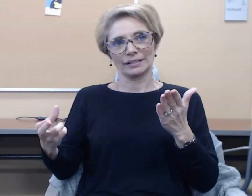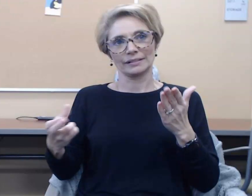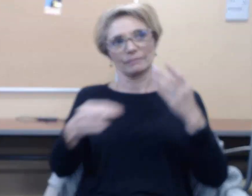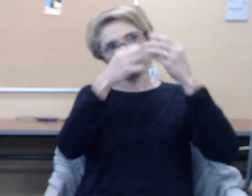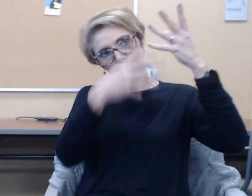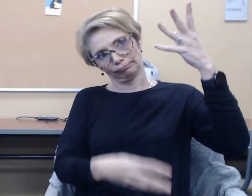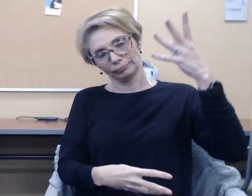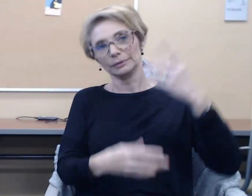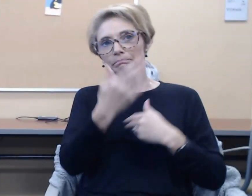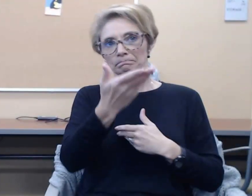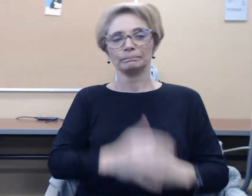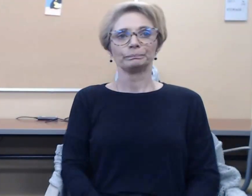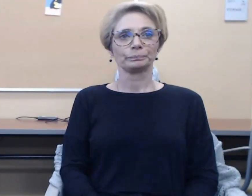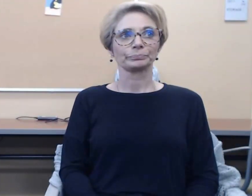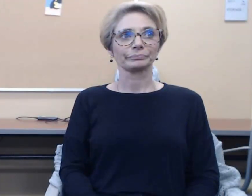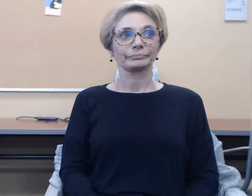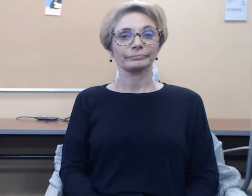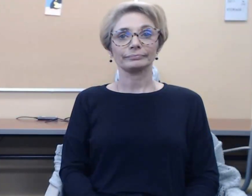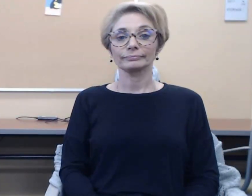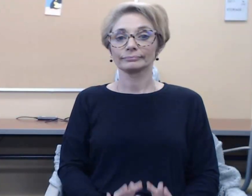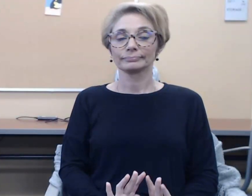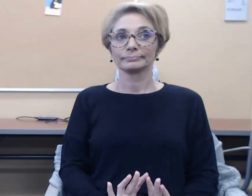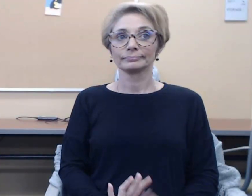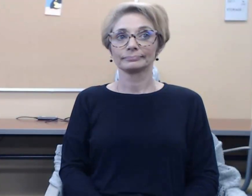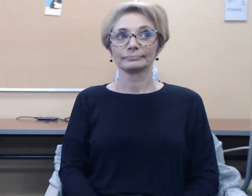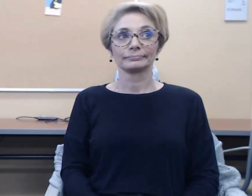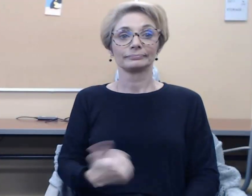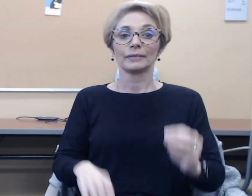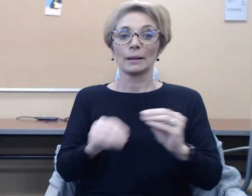We'll be developing resources. Okay, so does anybody have